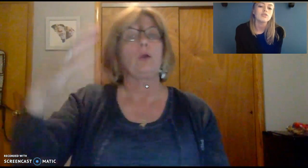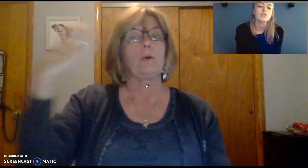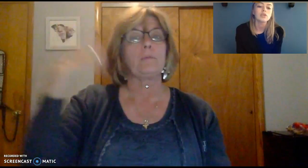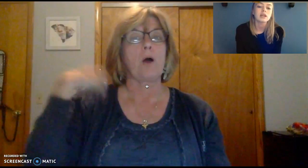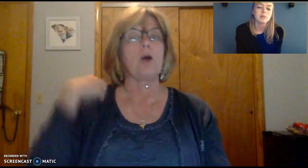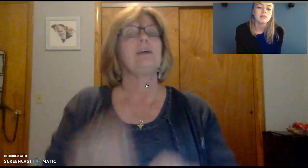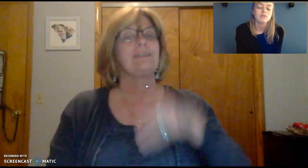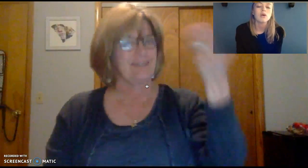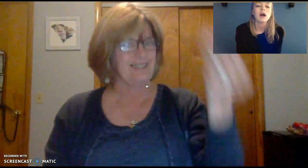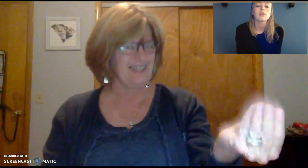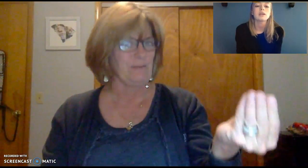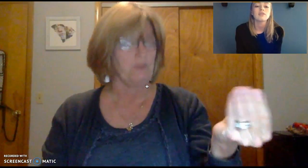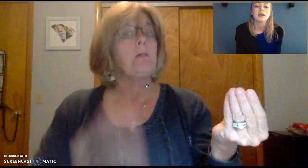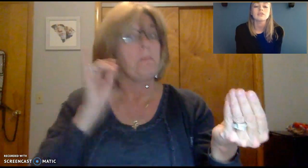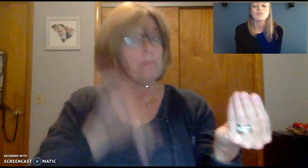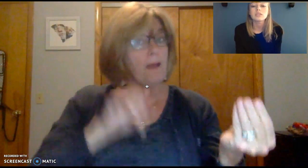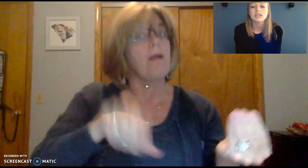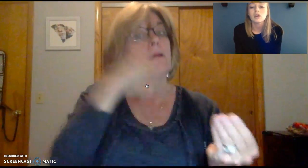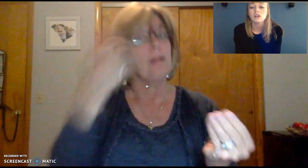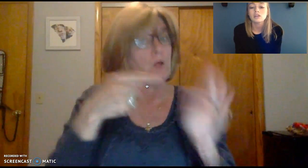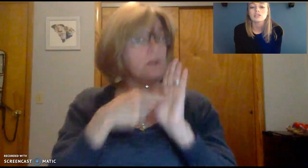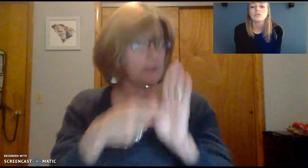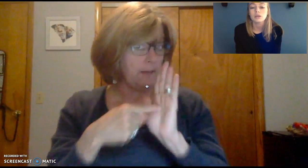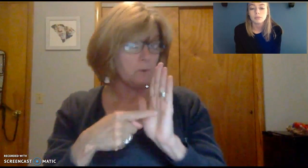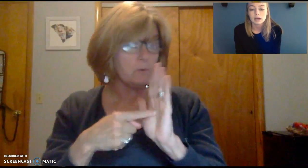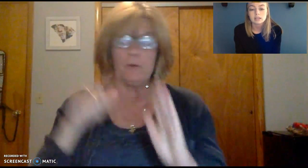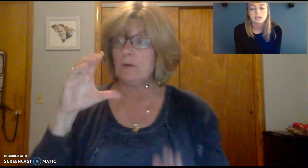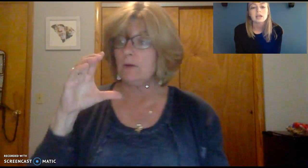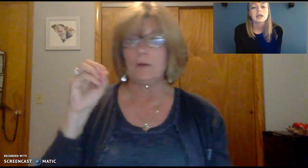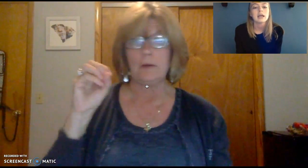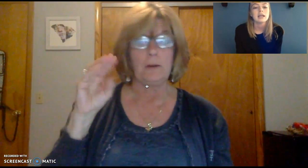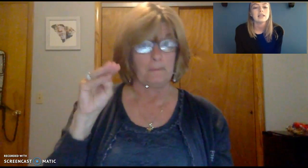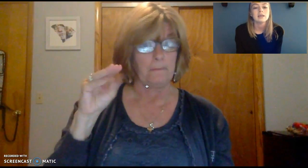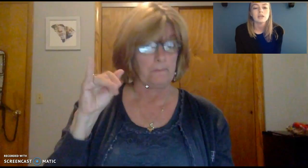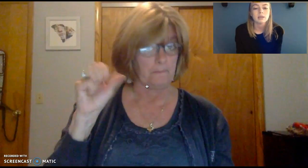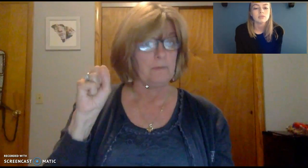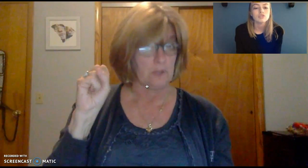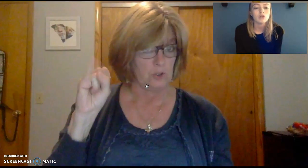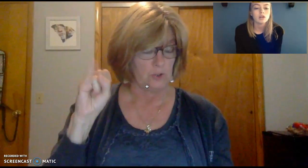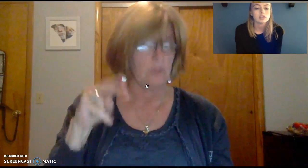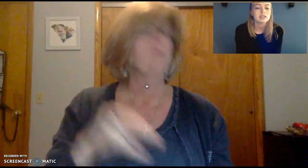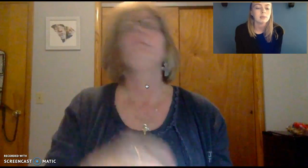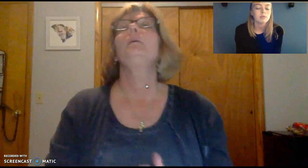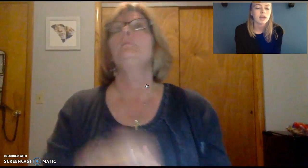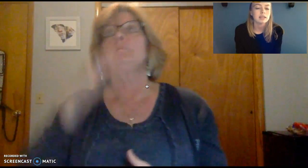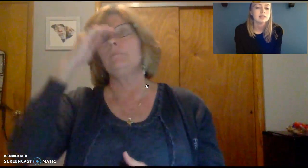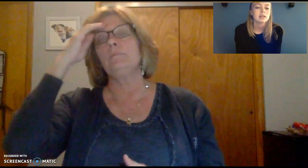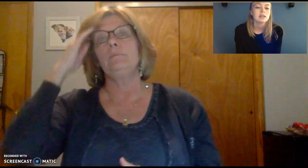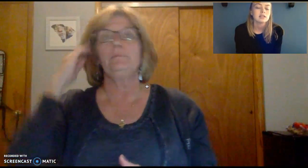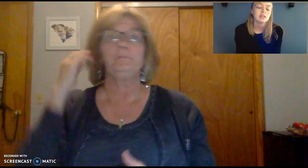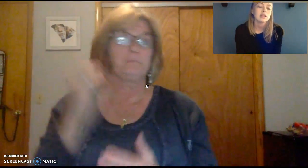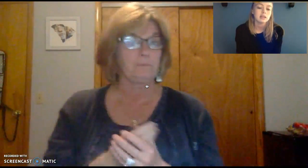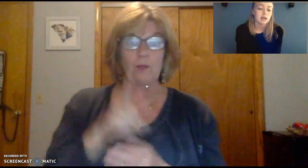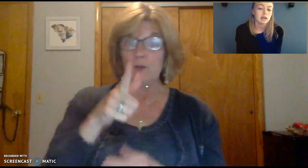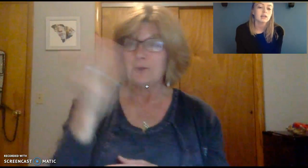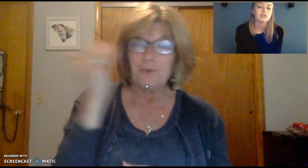And the food that I paid for, I would give that full $10 to their boss, and then they would keep $2 on top of that.